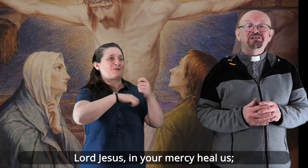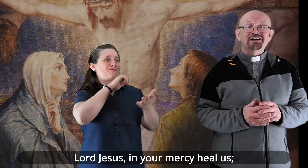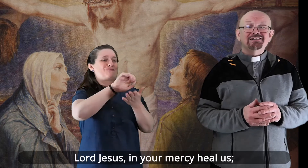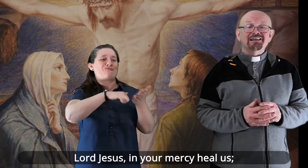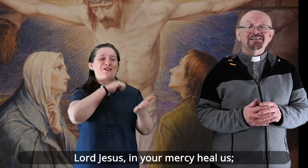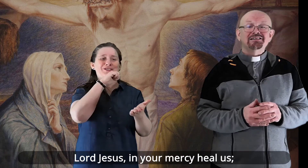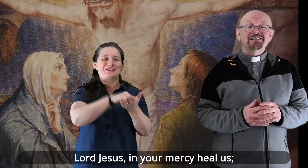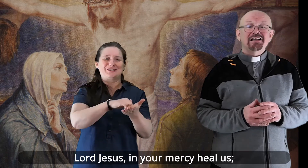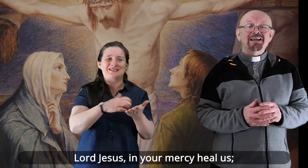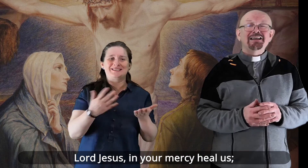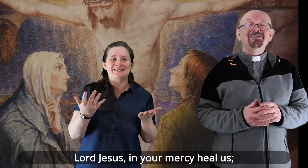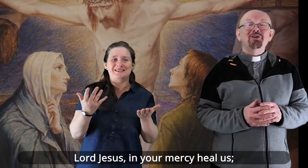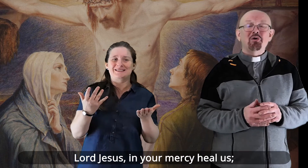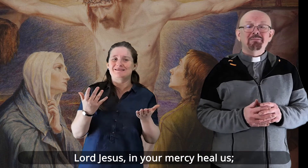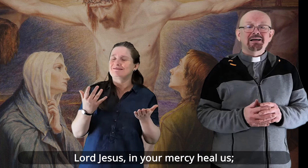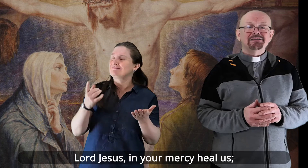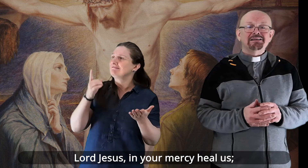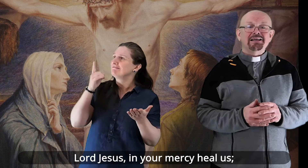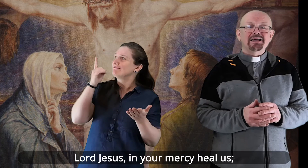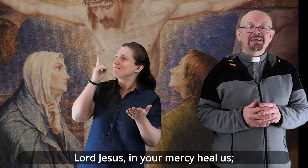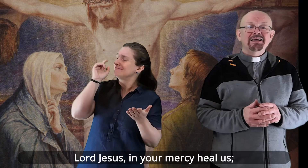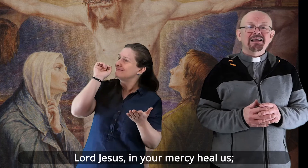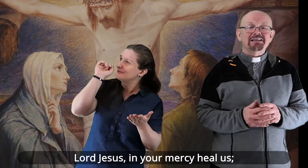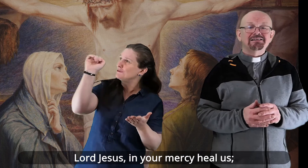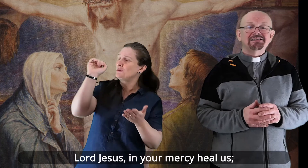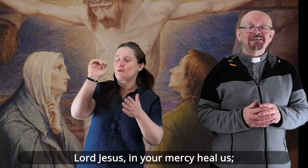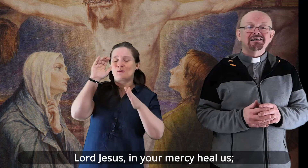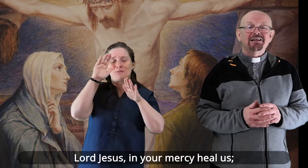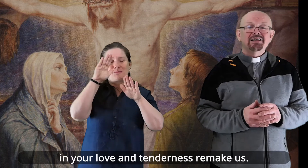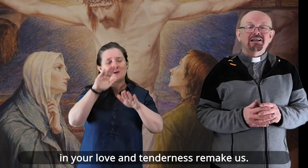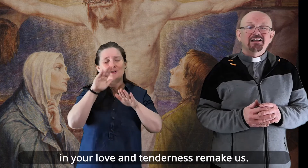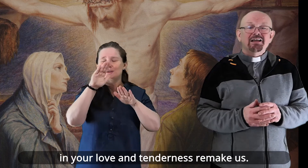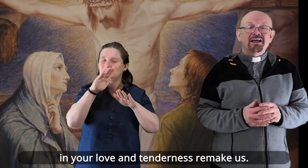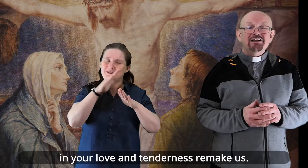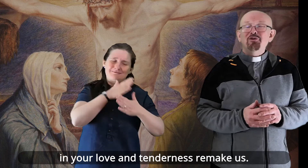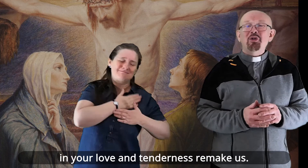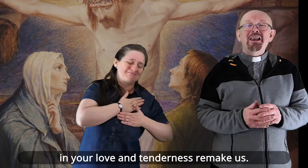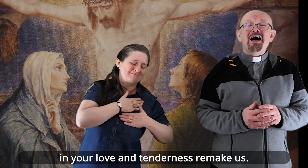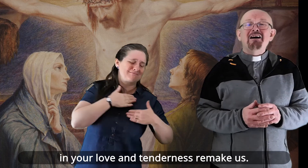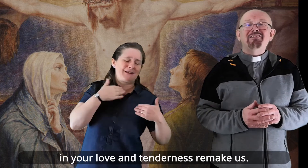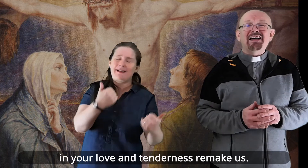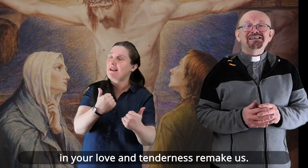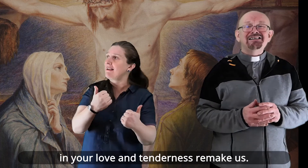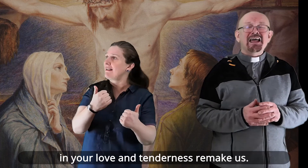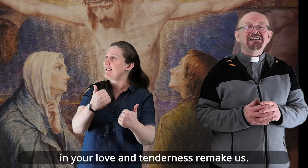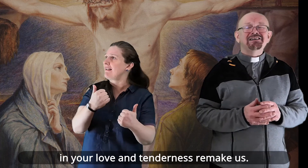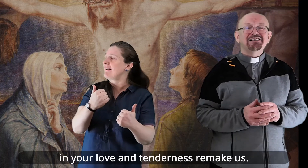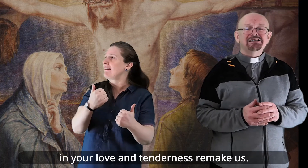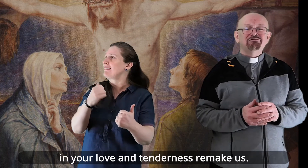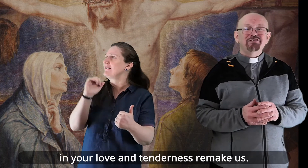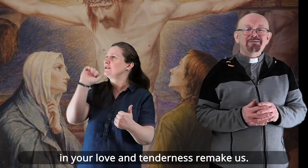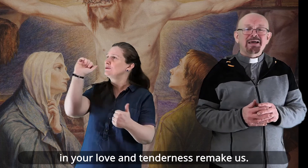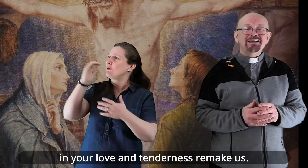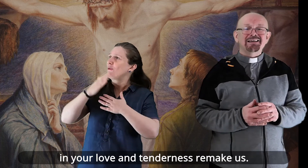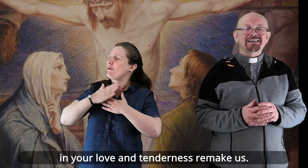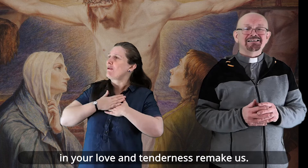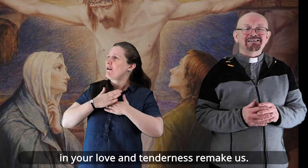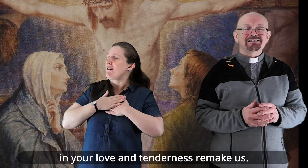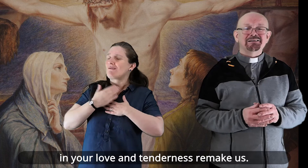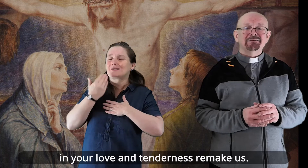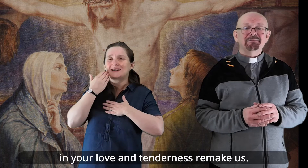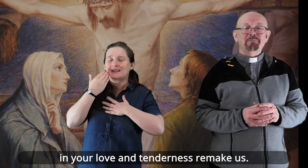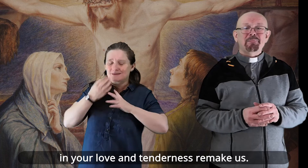Lord Jesus, in your mercy, heal us. In your love and tenderness, remake